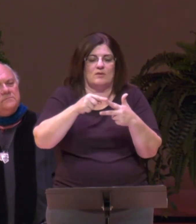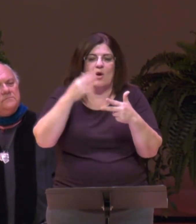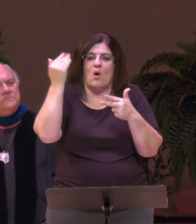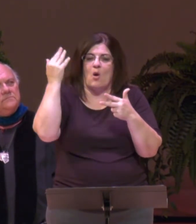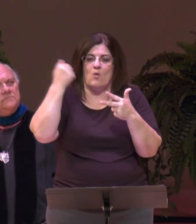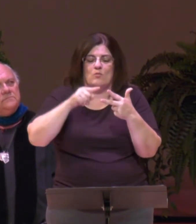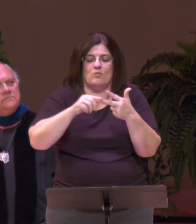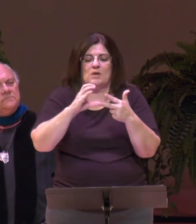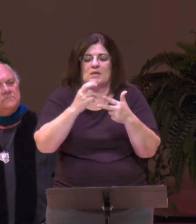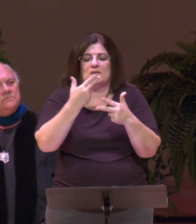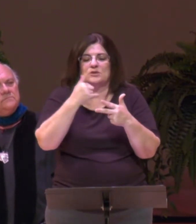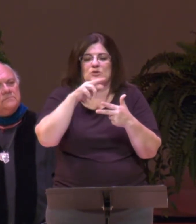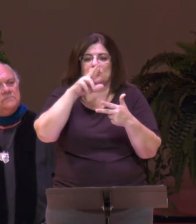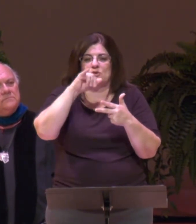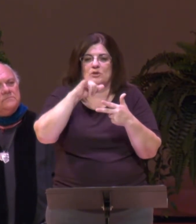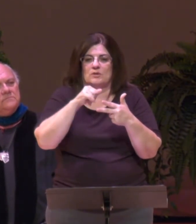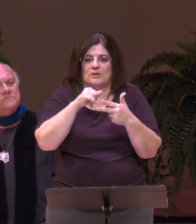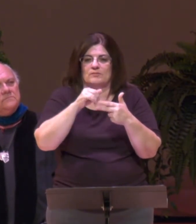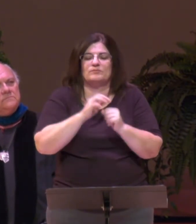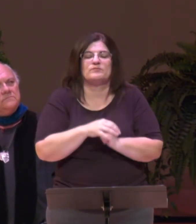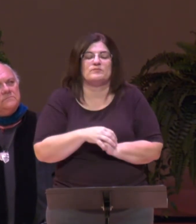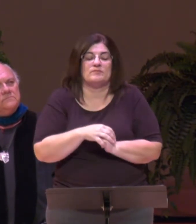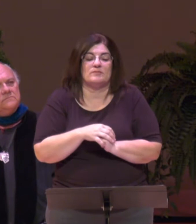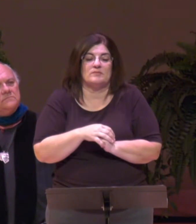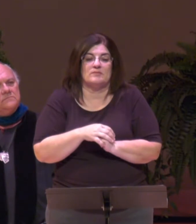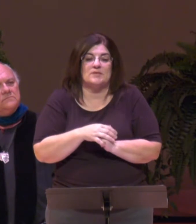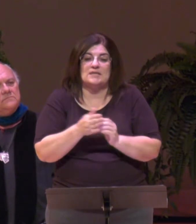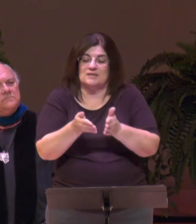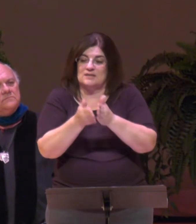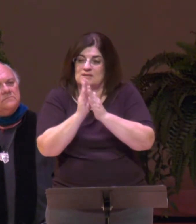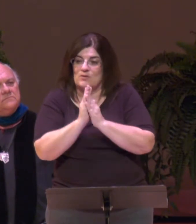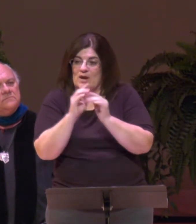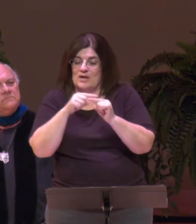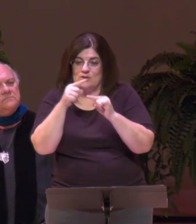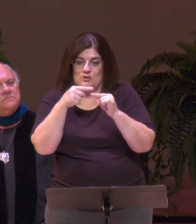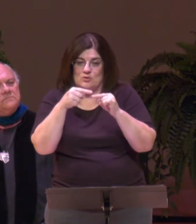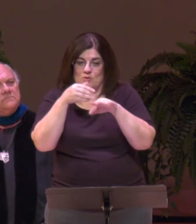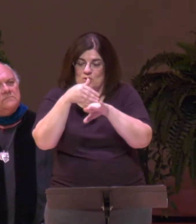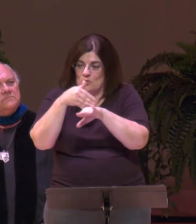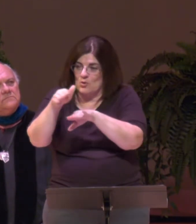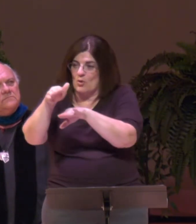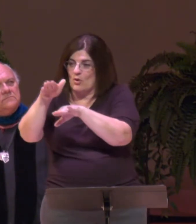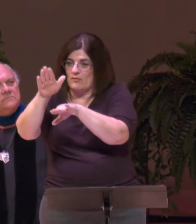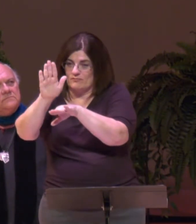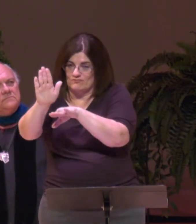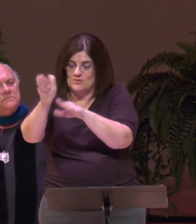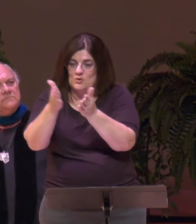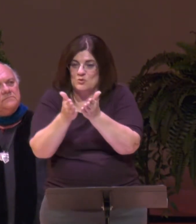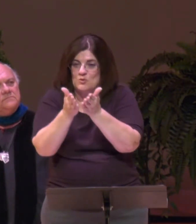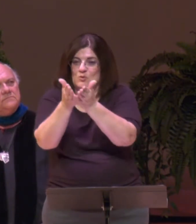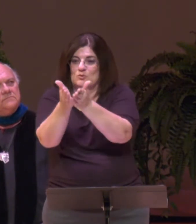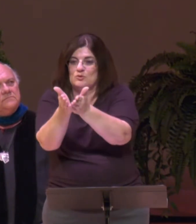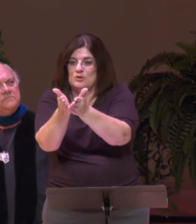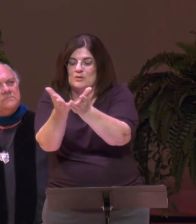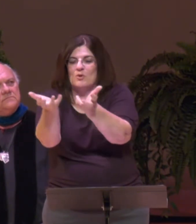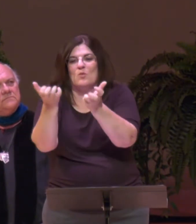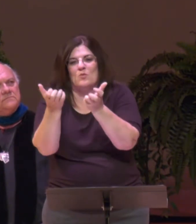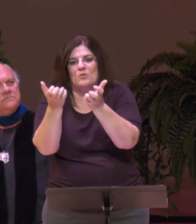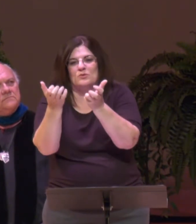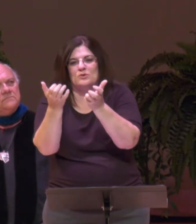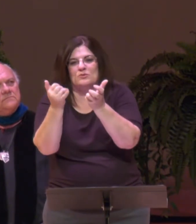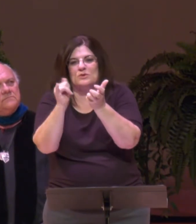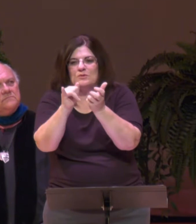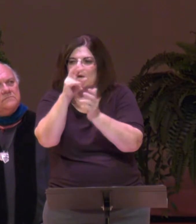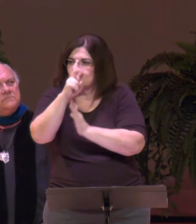you launch your ship in the navigational waters of the Sea of Life, take time too to bring that ship back into port,